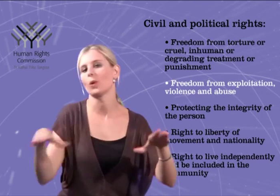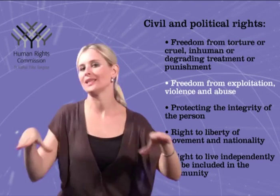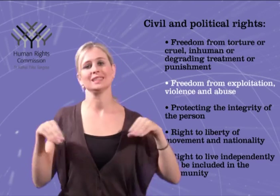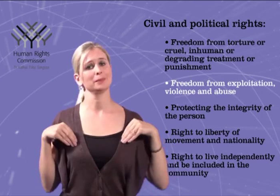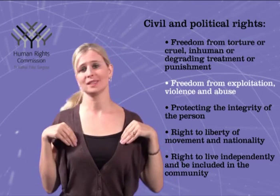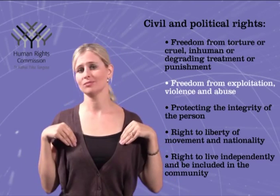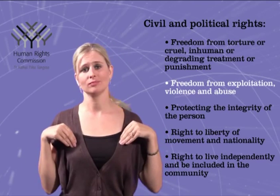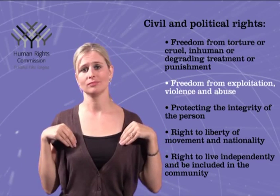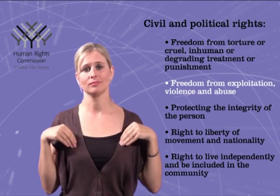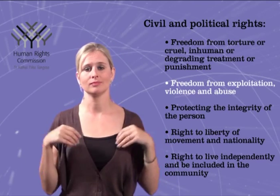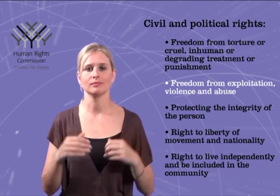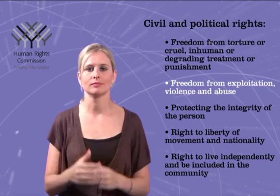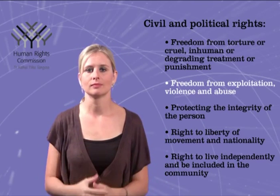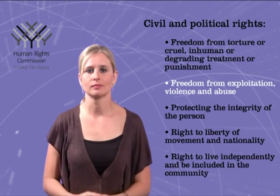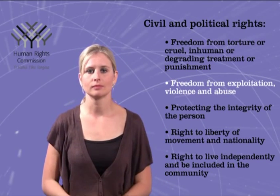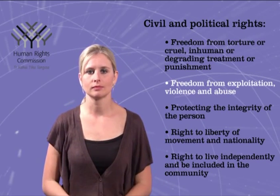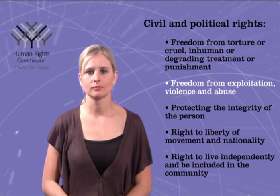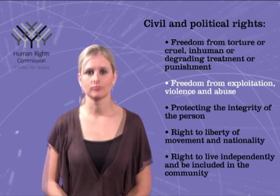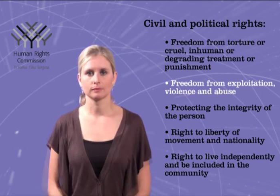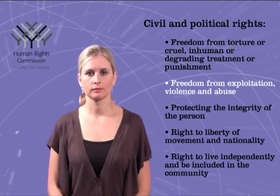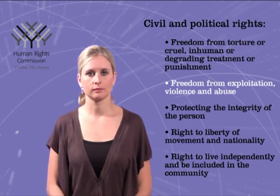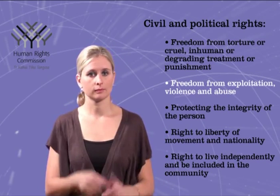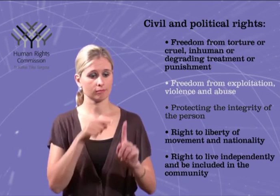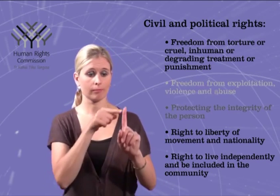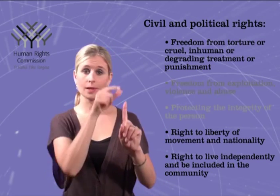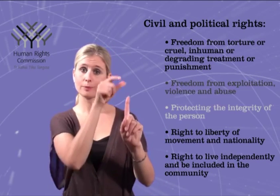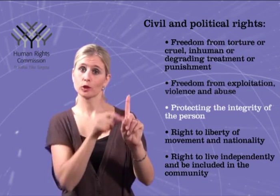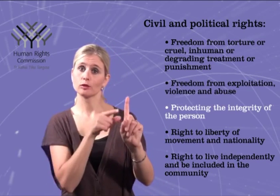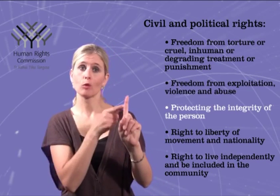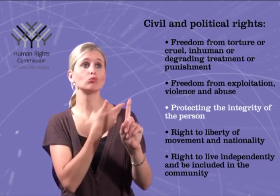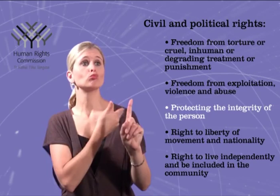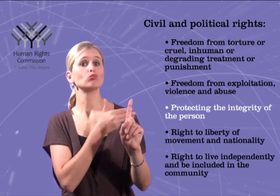freedom from exploitation, violence and abuse,